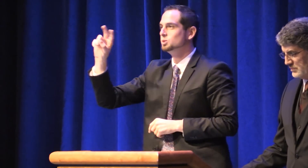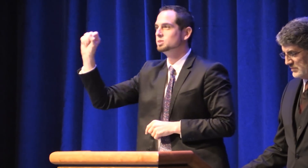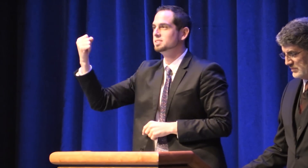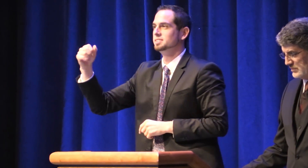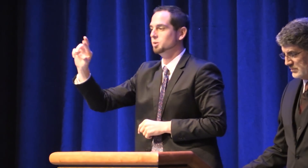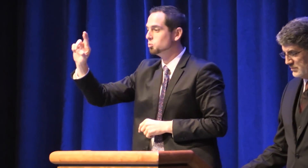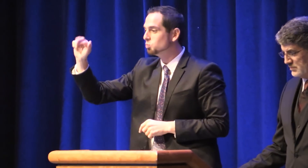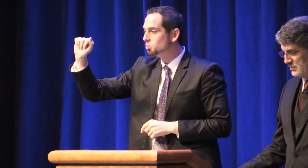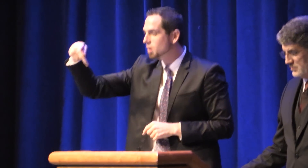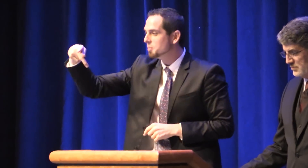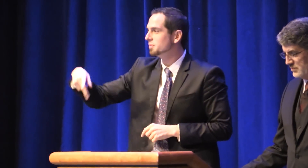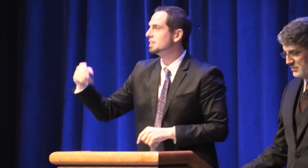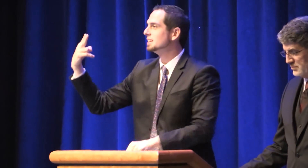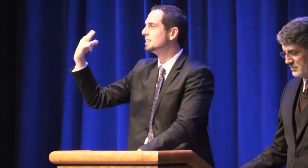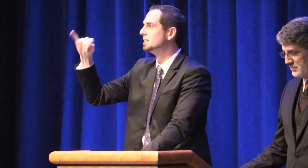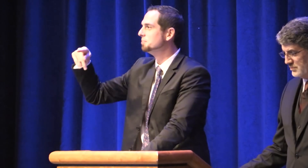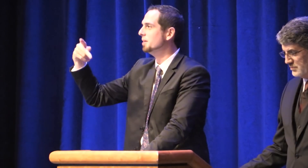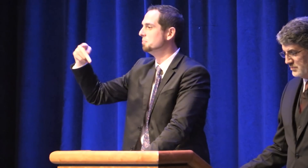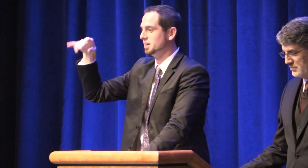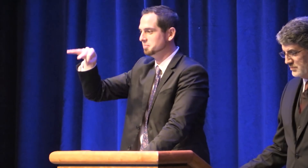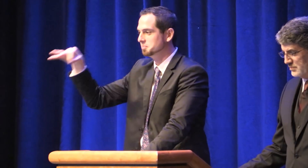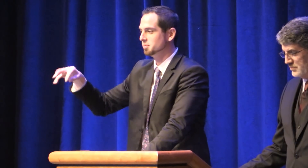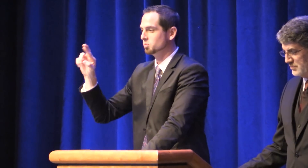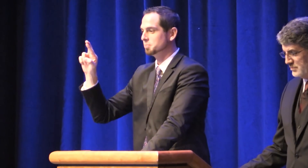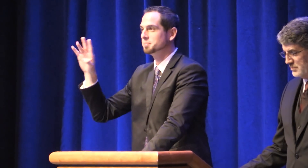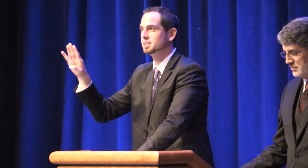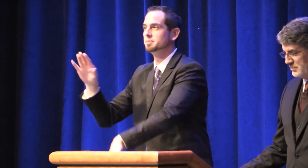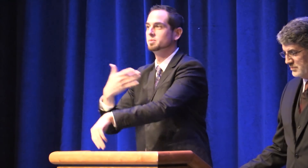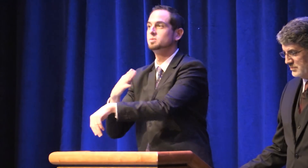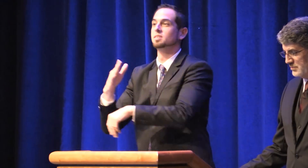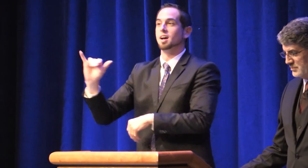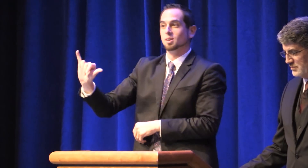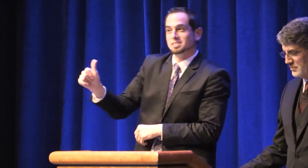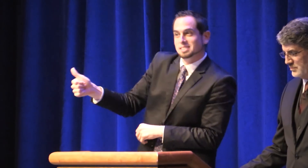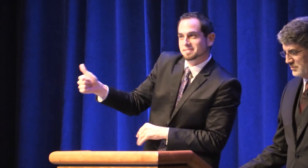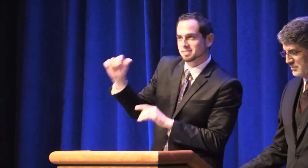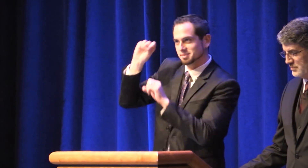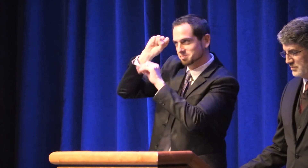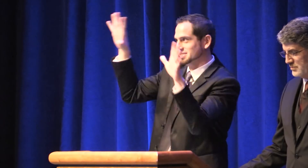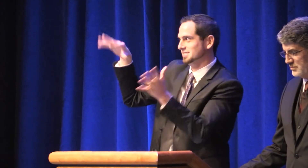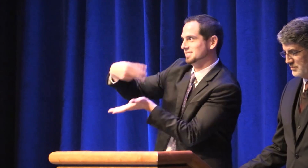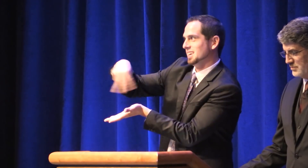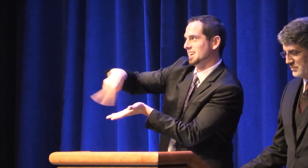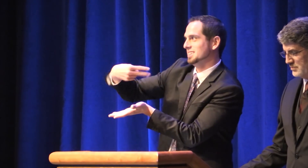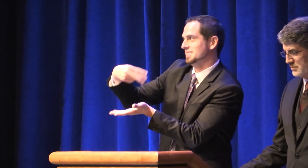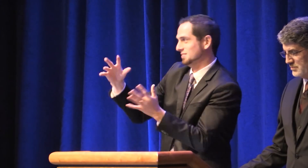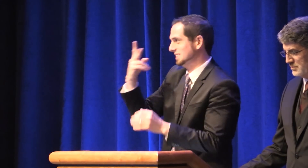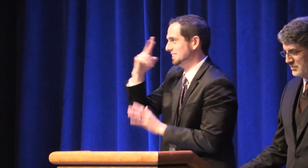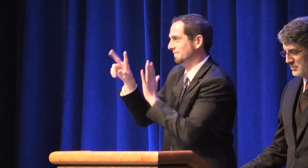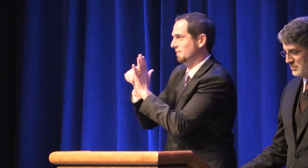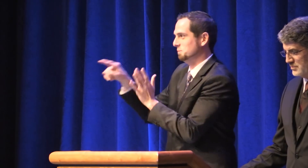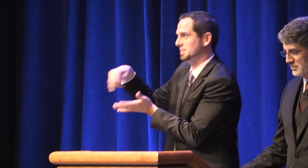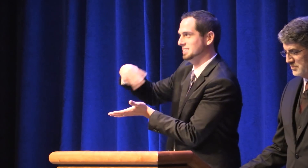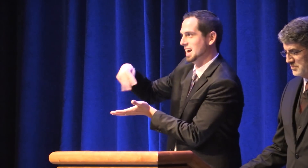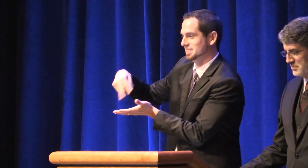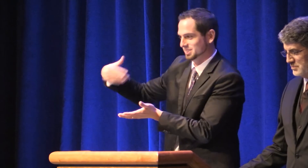He loves the 80s, the 90s, rap and hip hop and R&B music, and he is quite